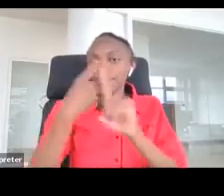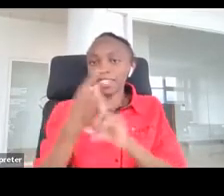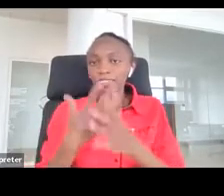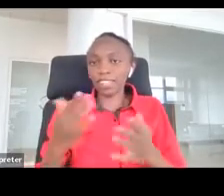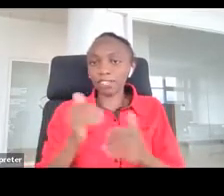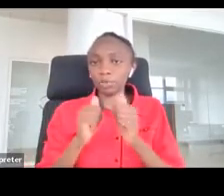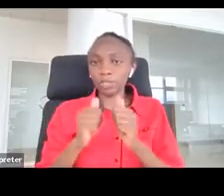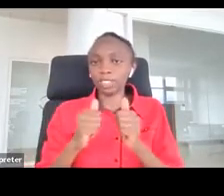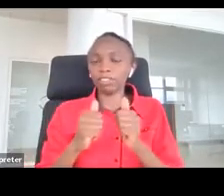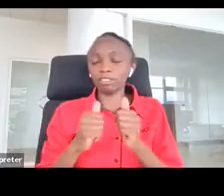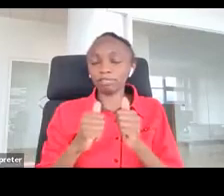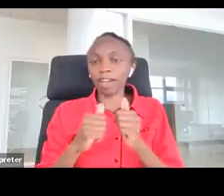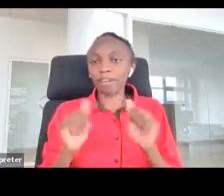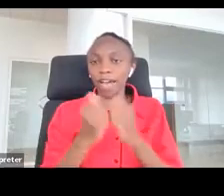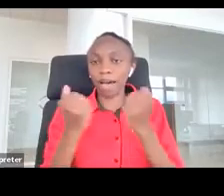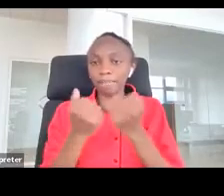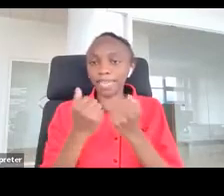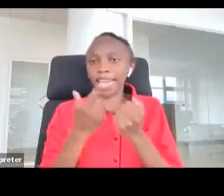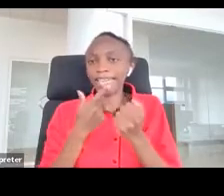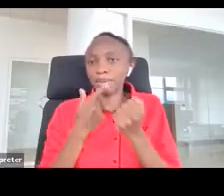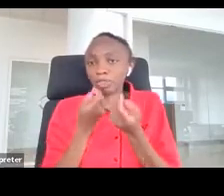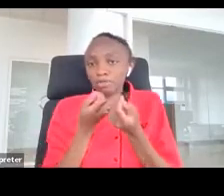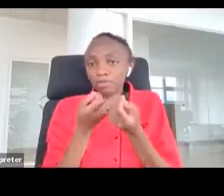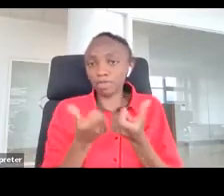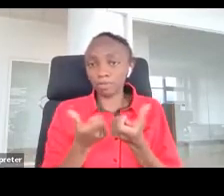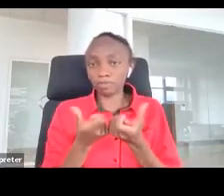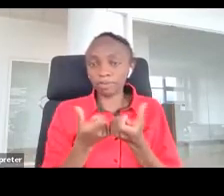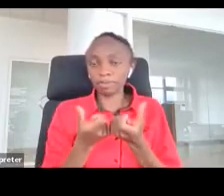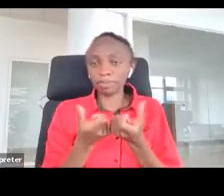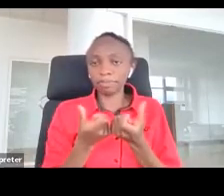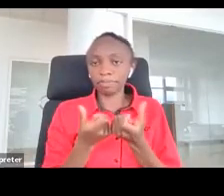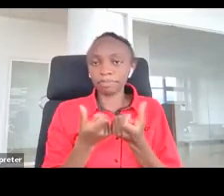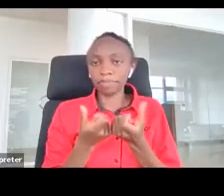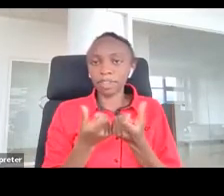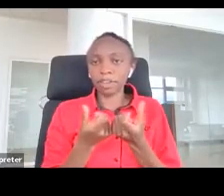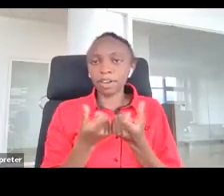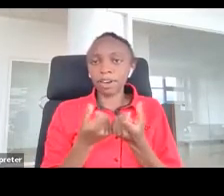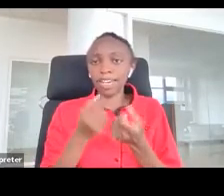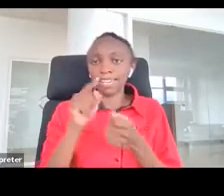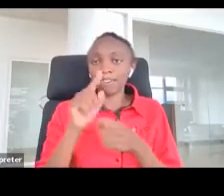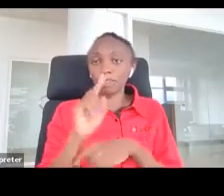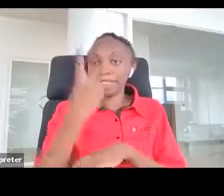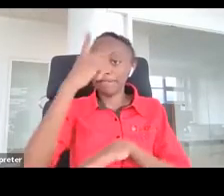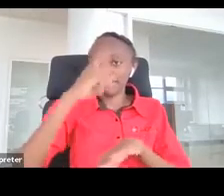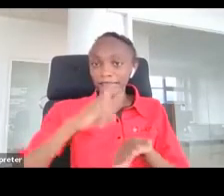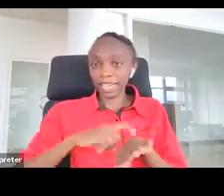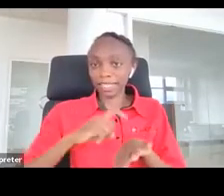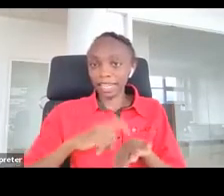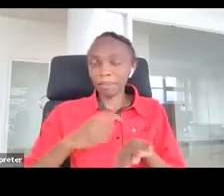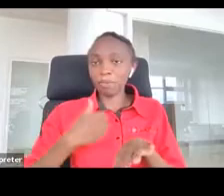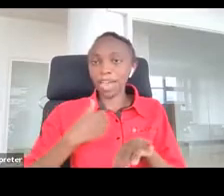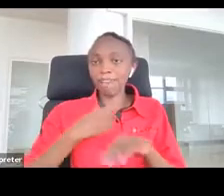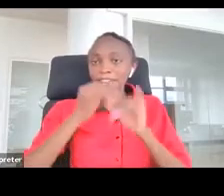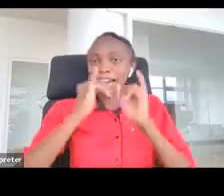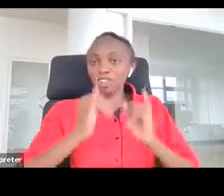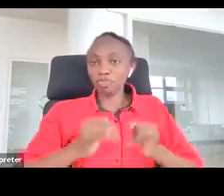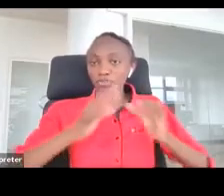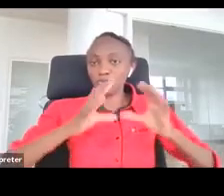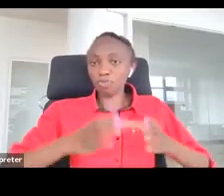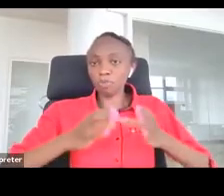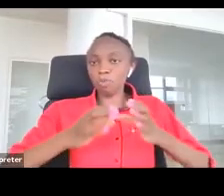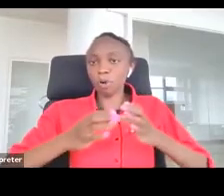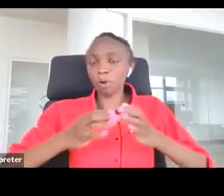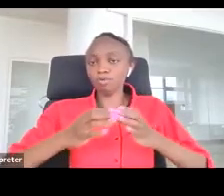to mention just a few. We have, for the first time, we have a new category, which